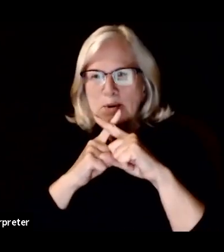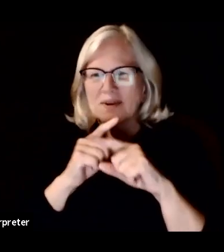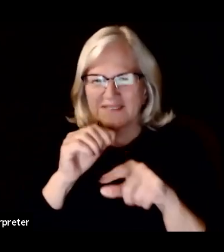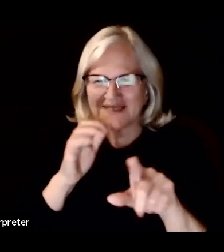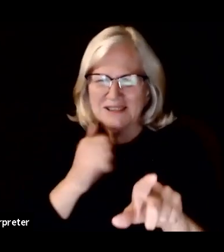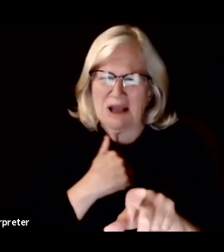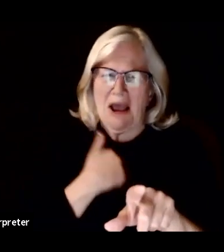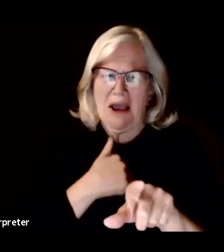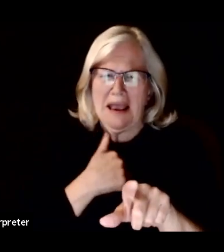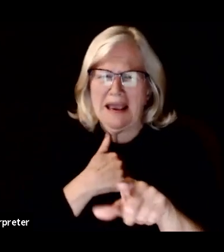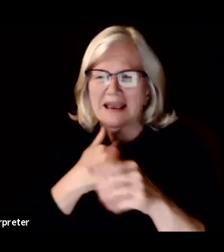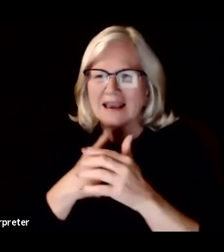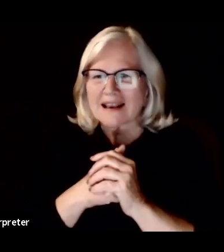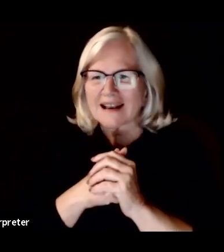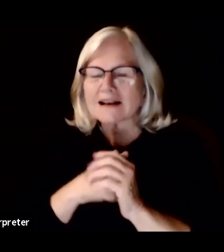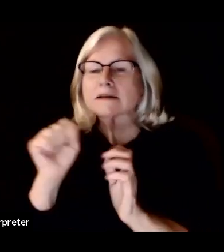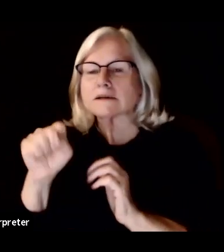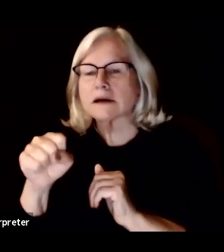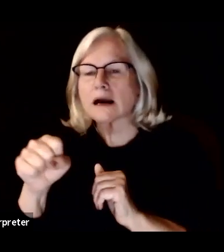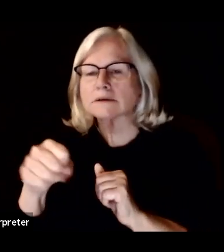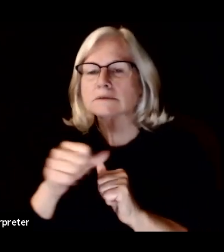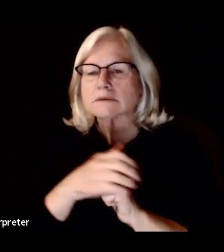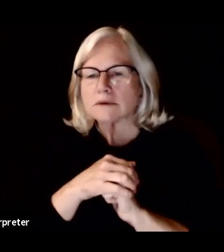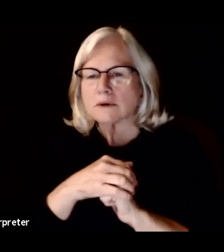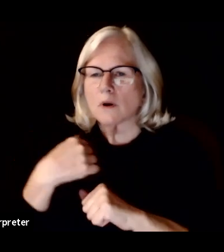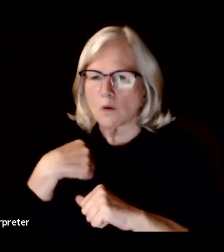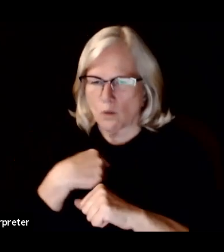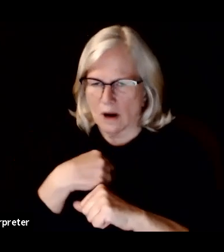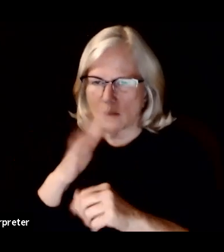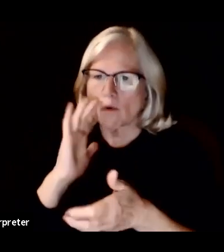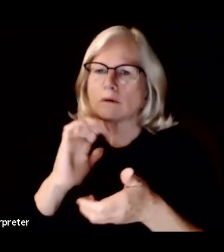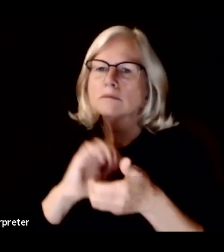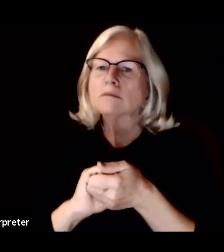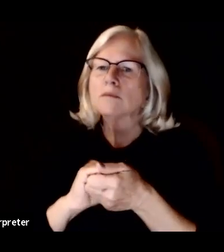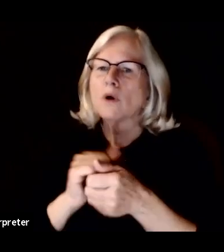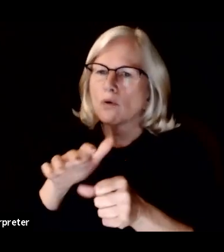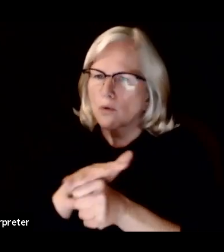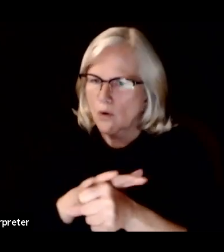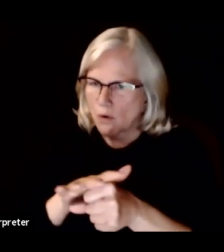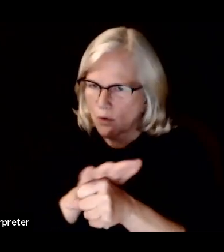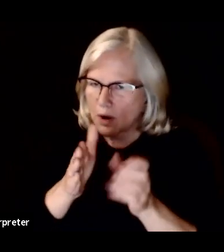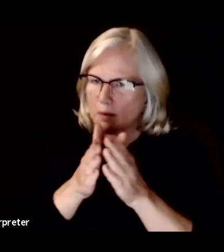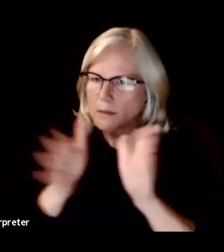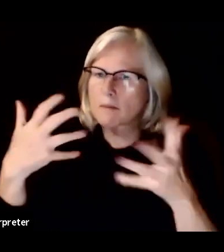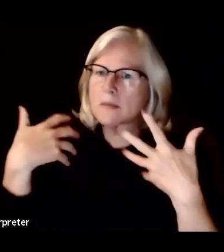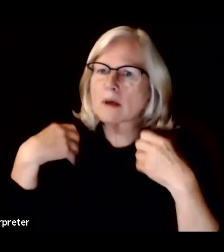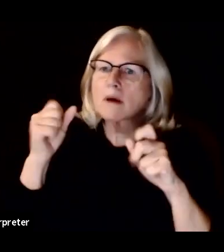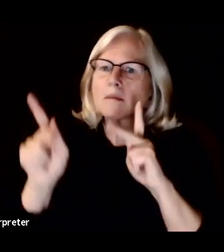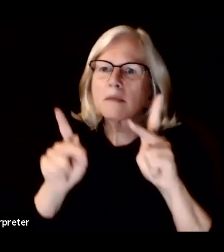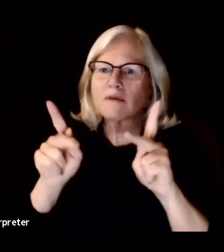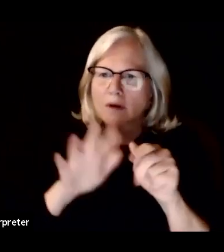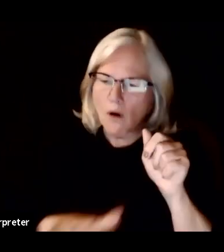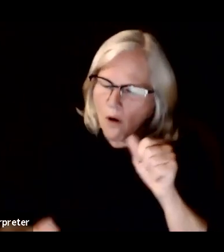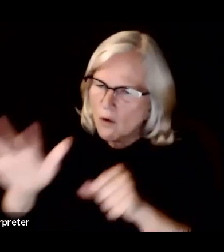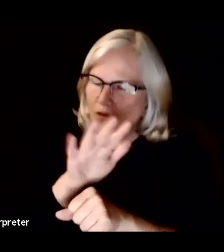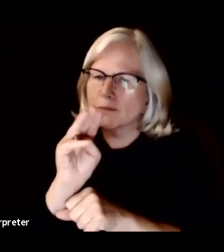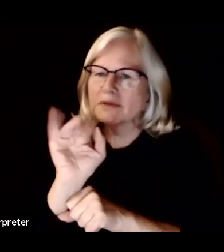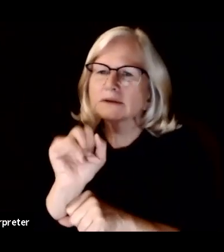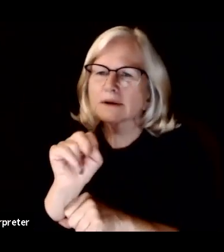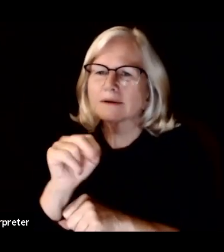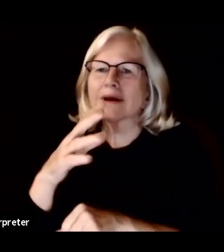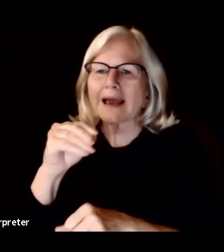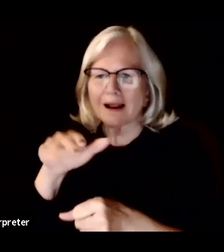Yes, we work with local public health colleagues around the state, and certainly our local colleagues up there